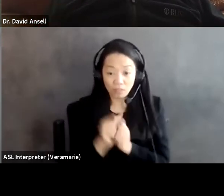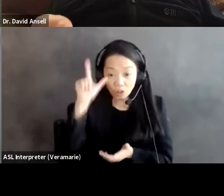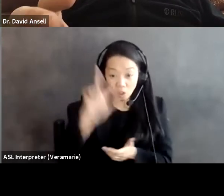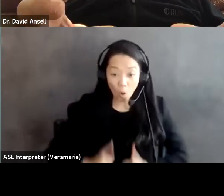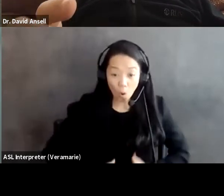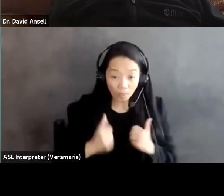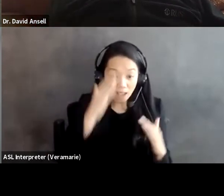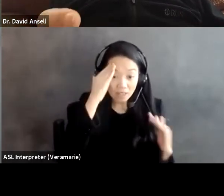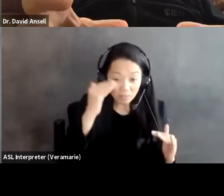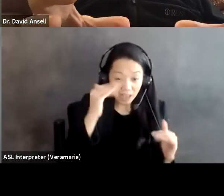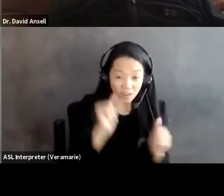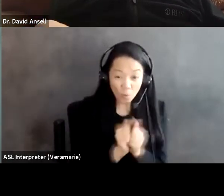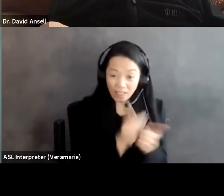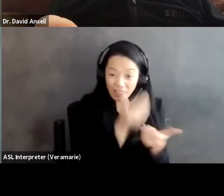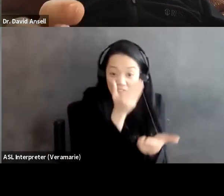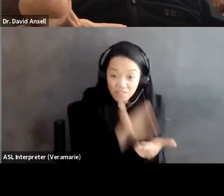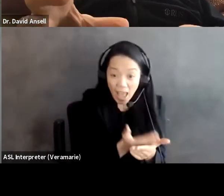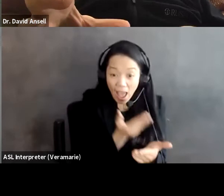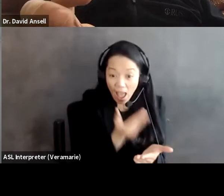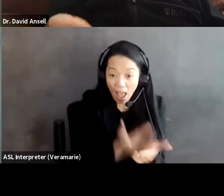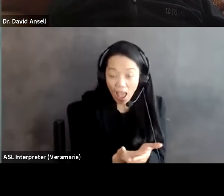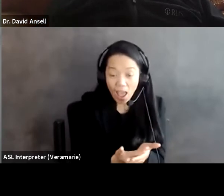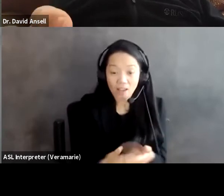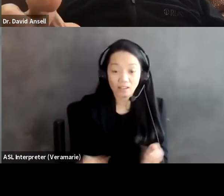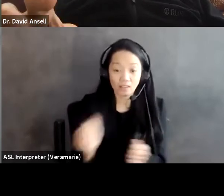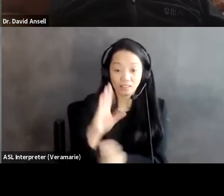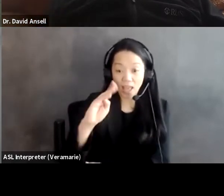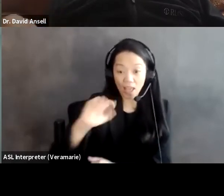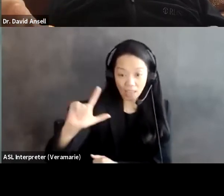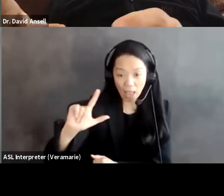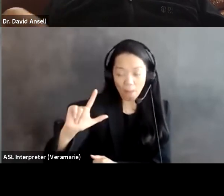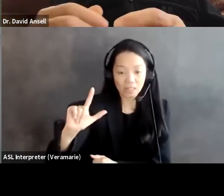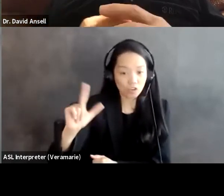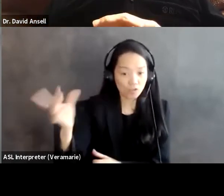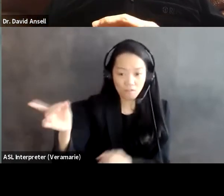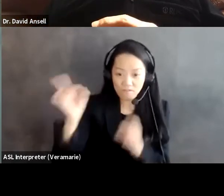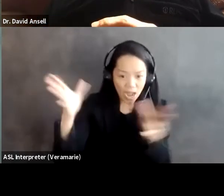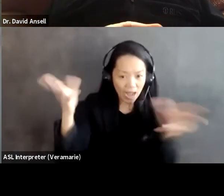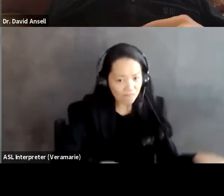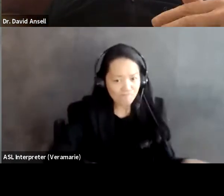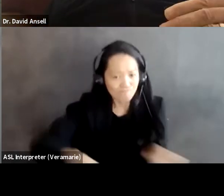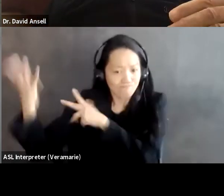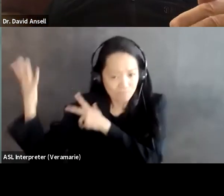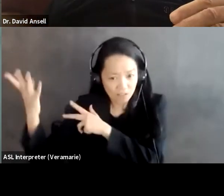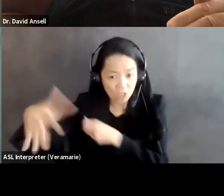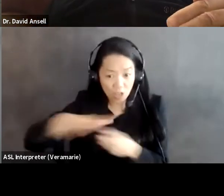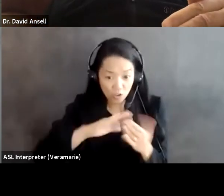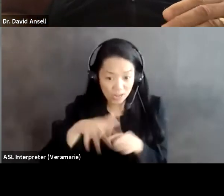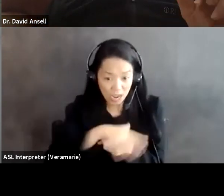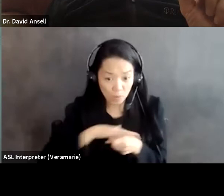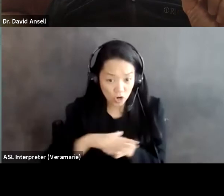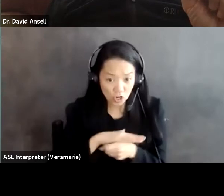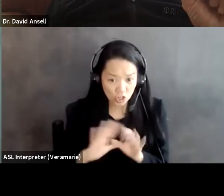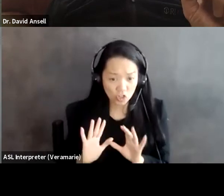Garfield Park with the fact that capital was removed violently from these neighborhoods. And these are,